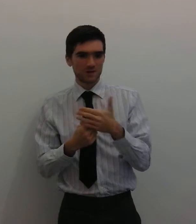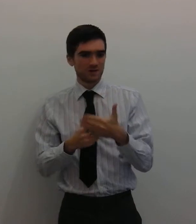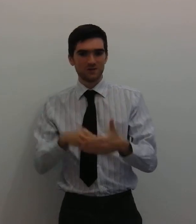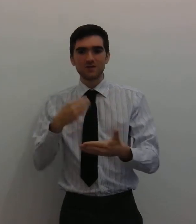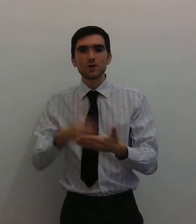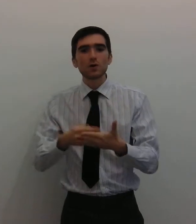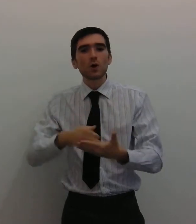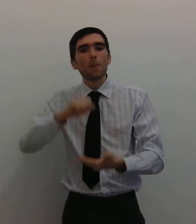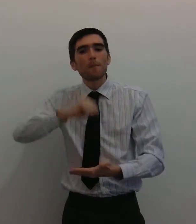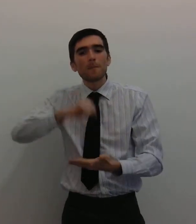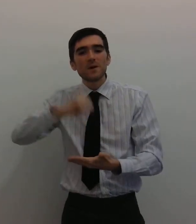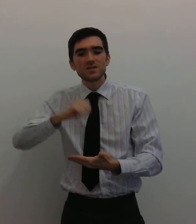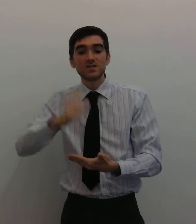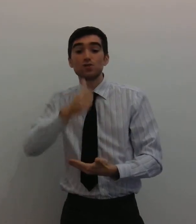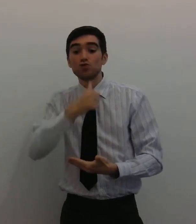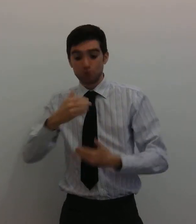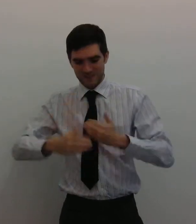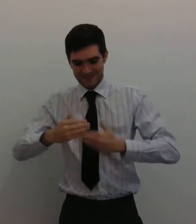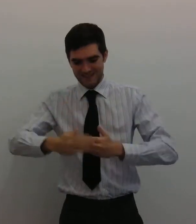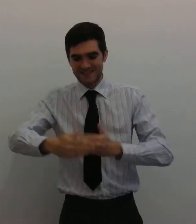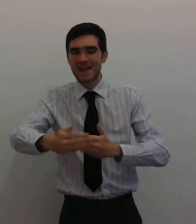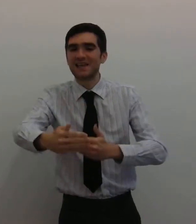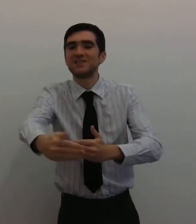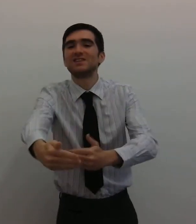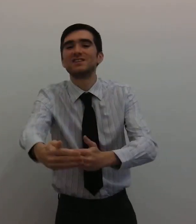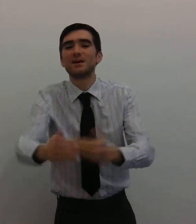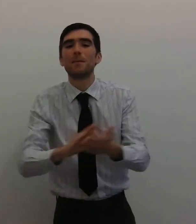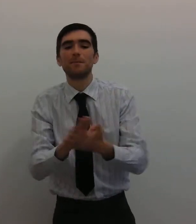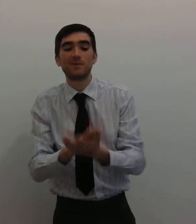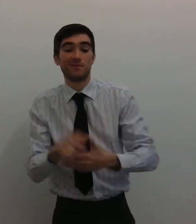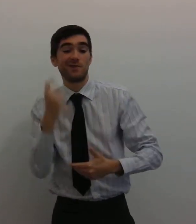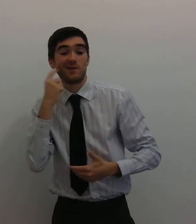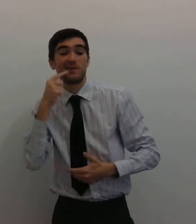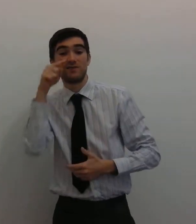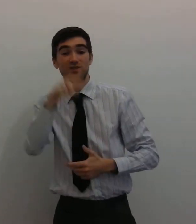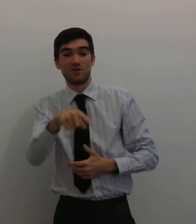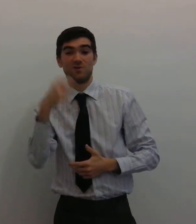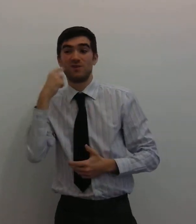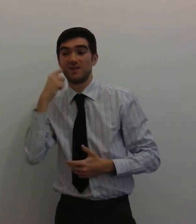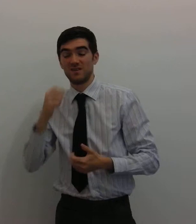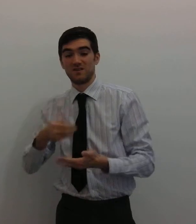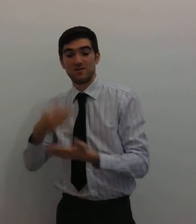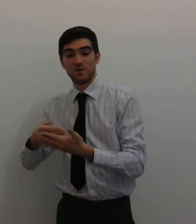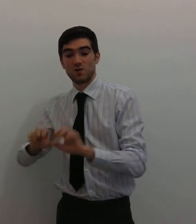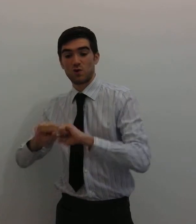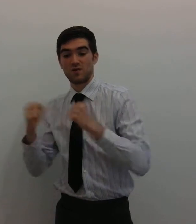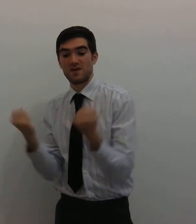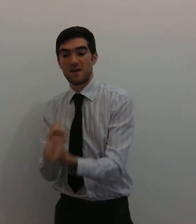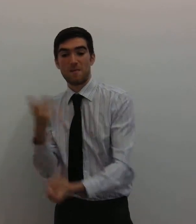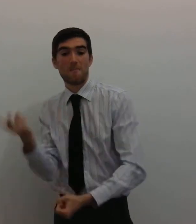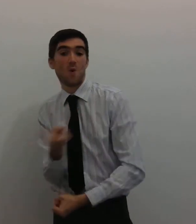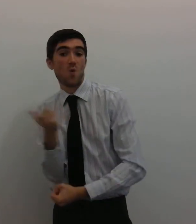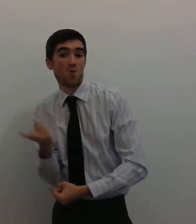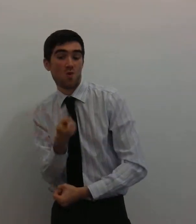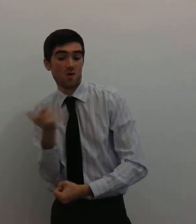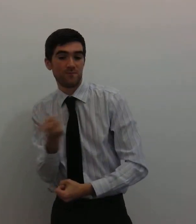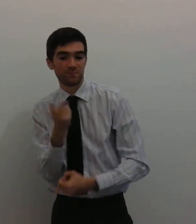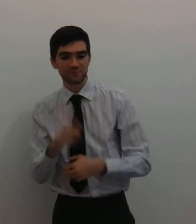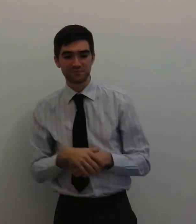the stages, so that it makes it easier for both you and the cost team. I think you all know a lot